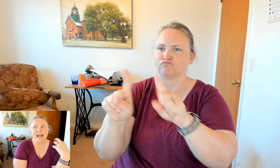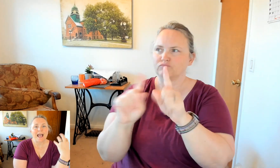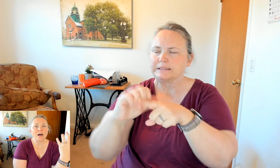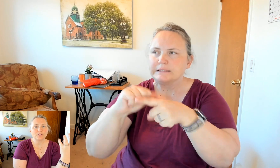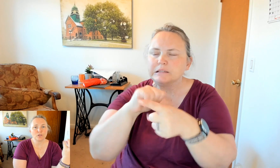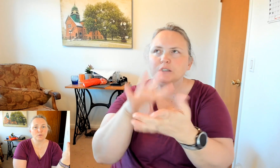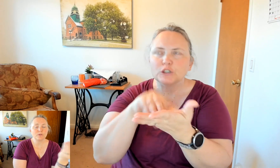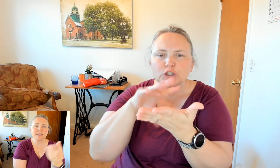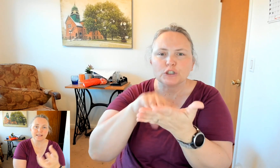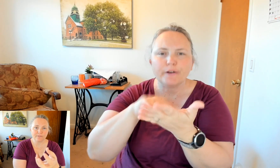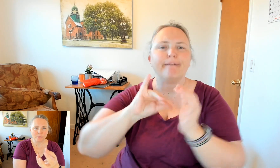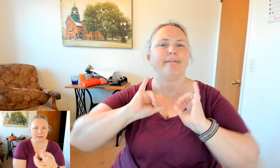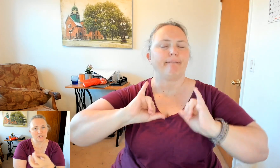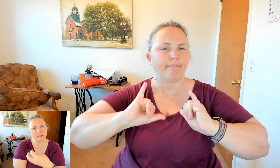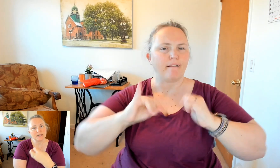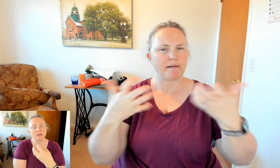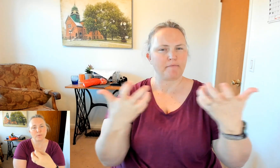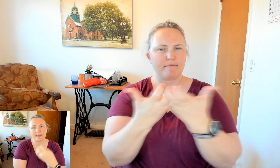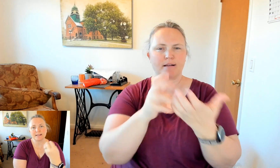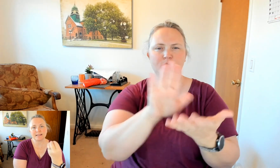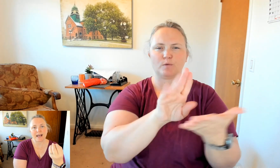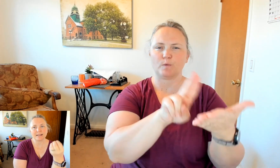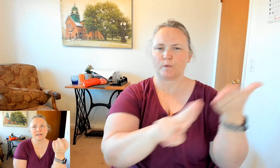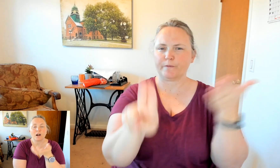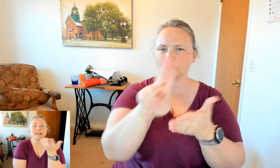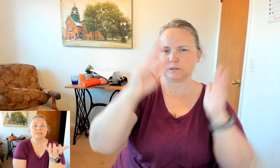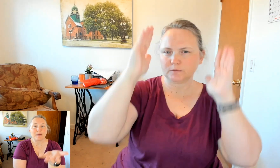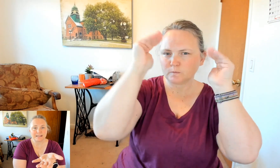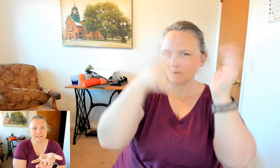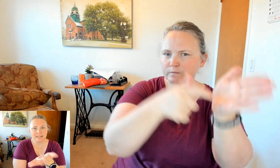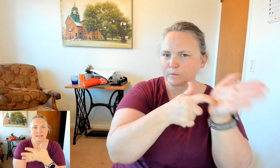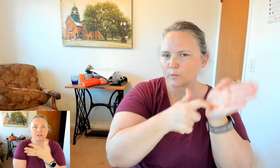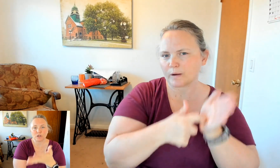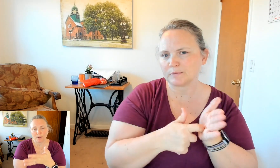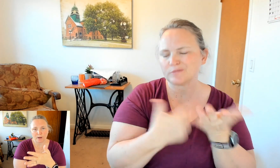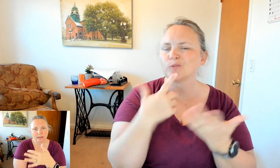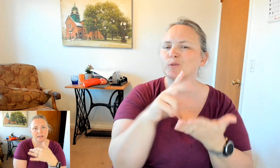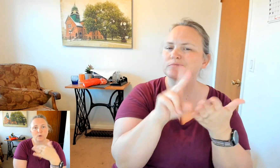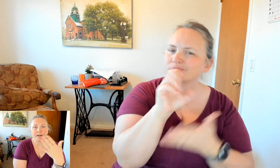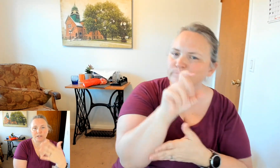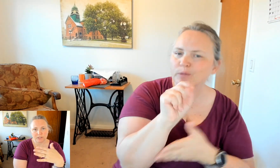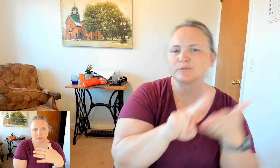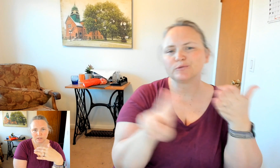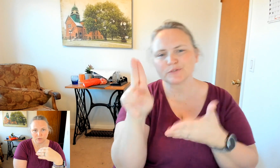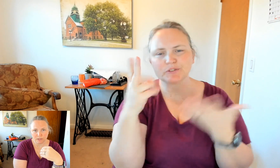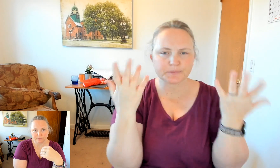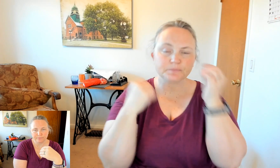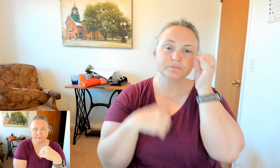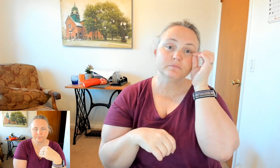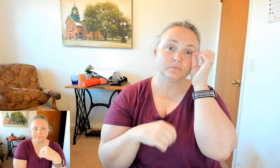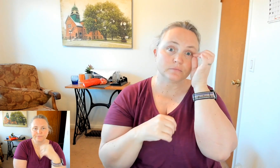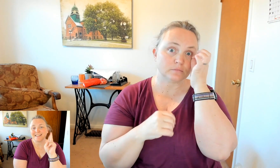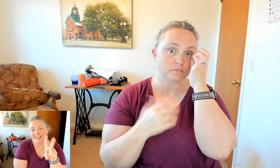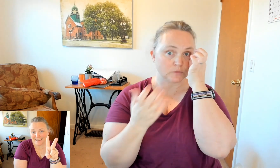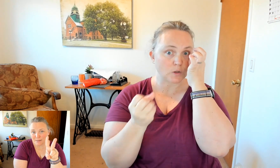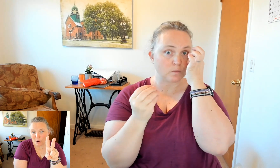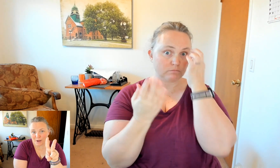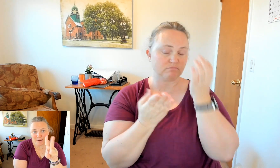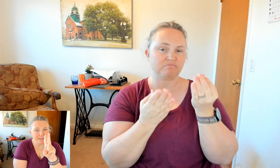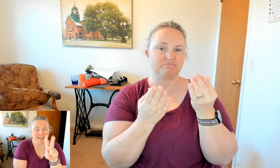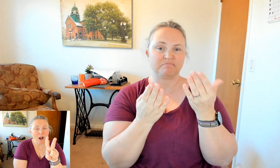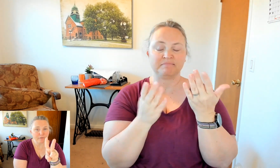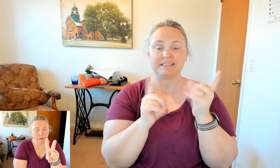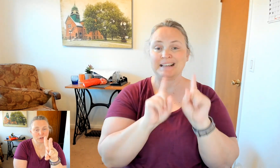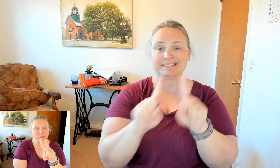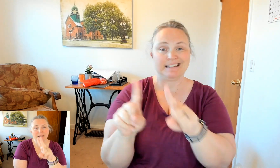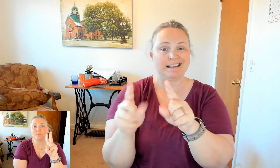know how to present the information in ways that are expected in your department or in your institution. Attend any